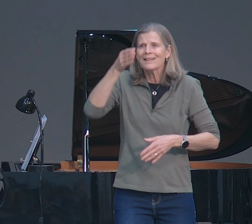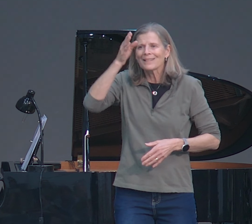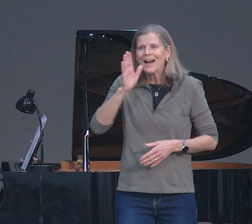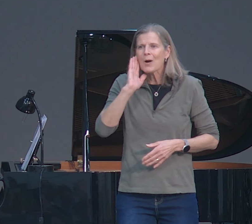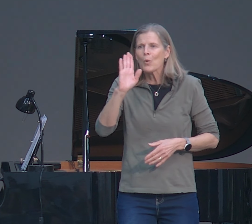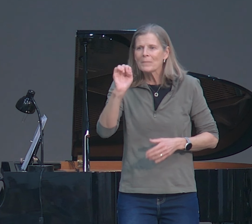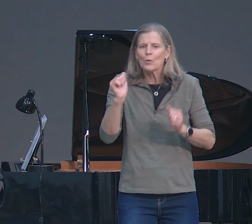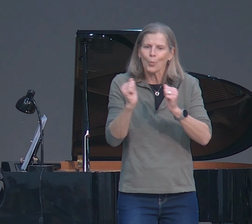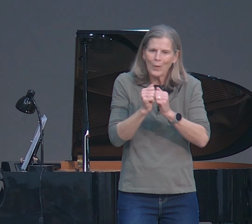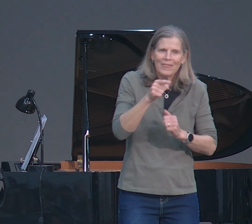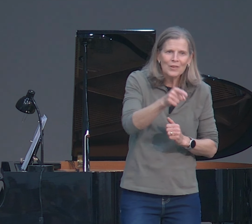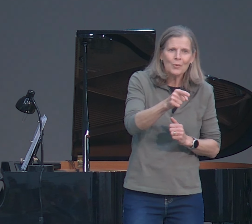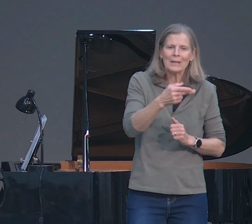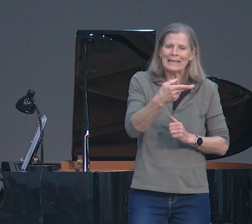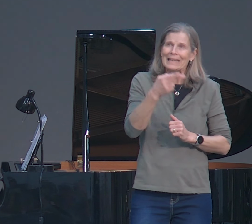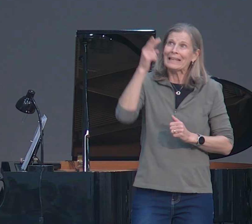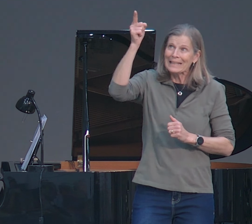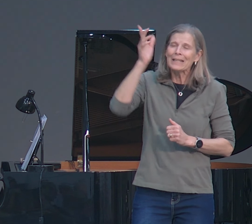going to speak through you.